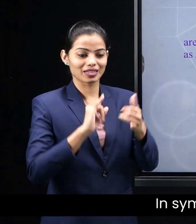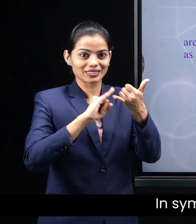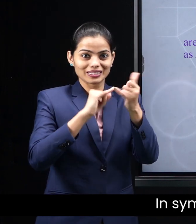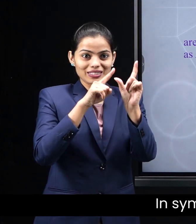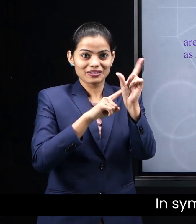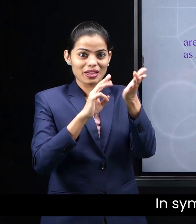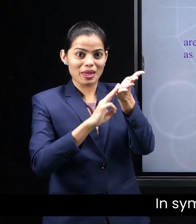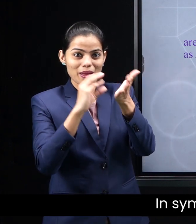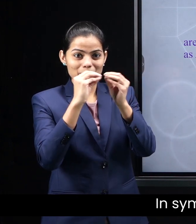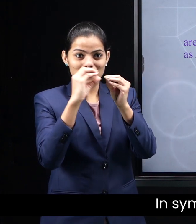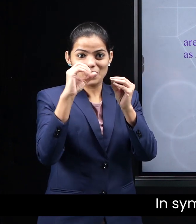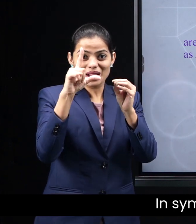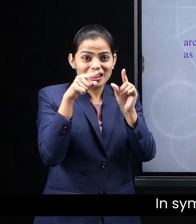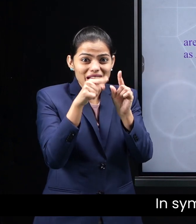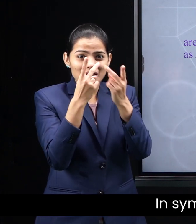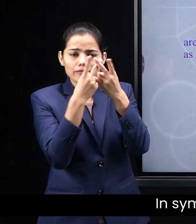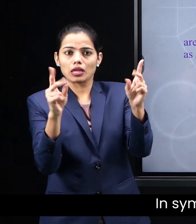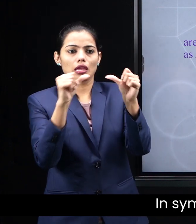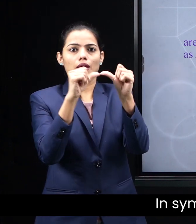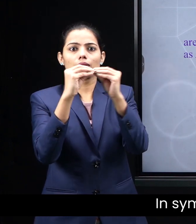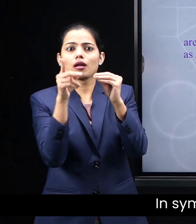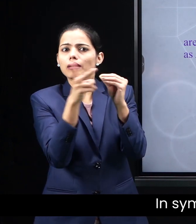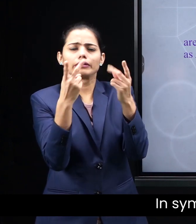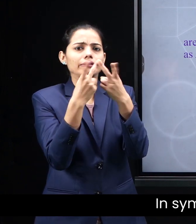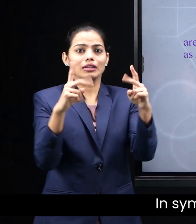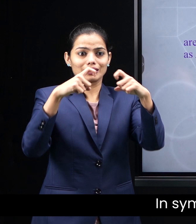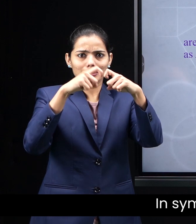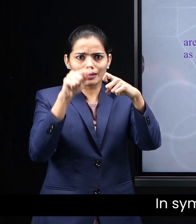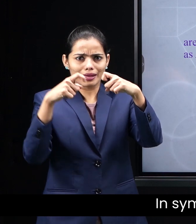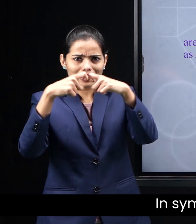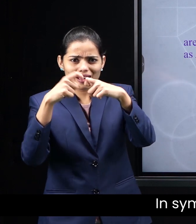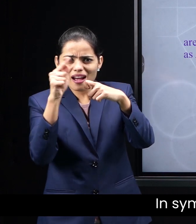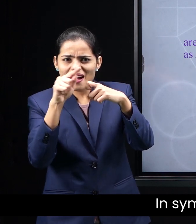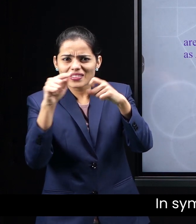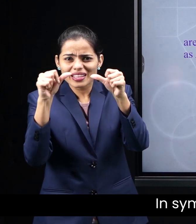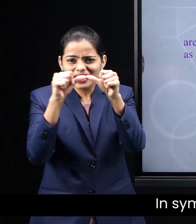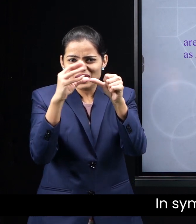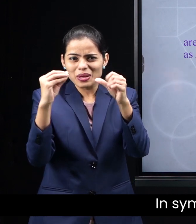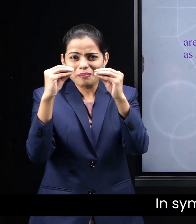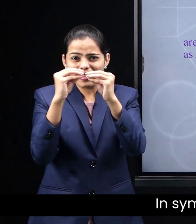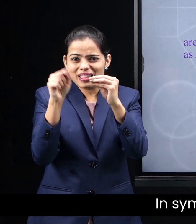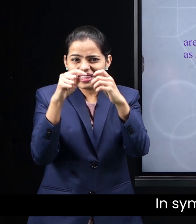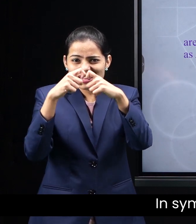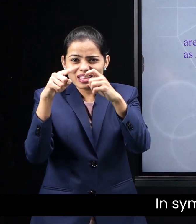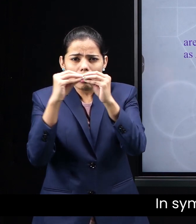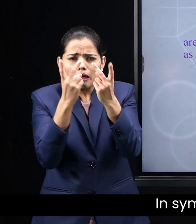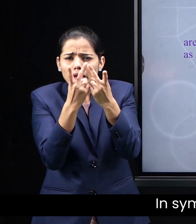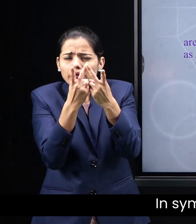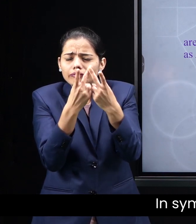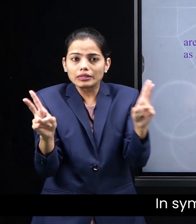In symbol, A intersection B is equal to X, X belongs to A and X belongs